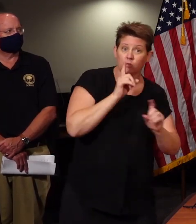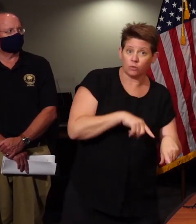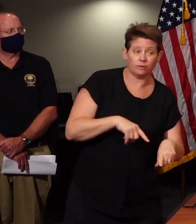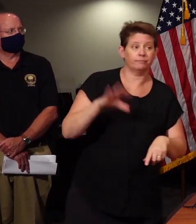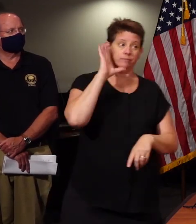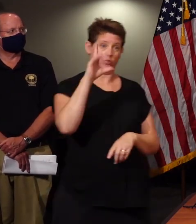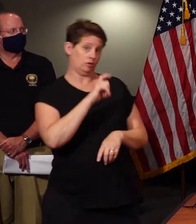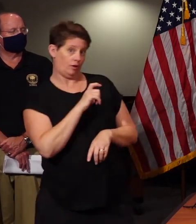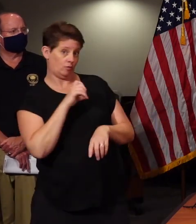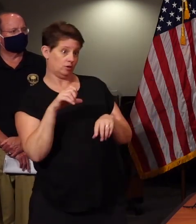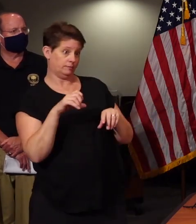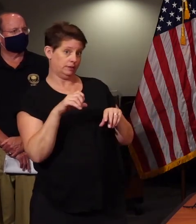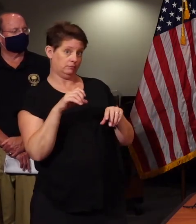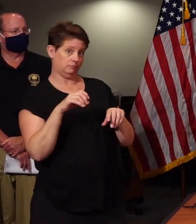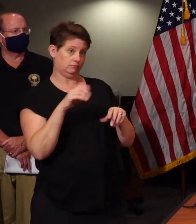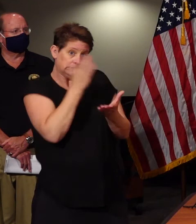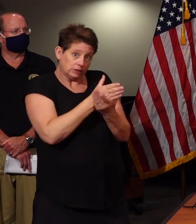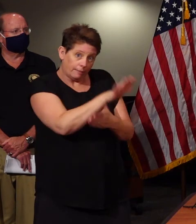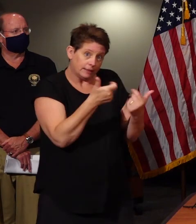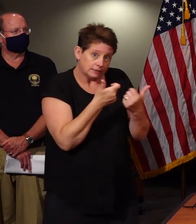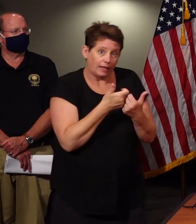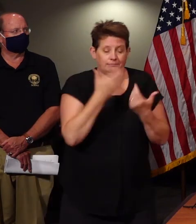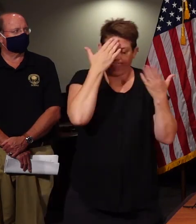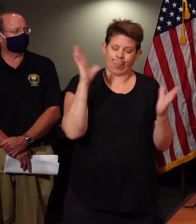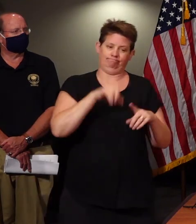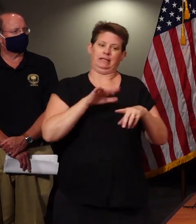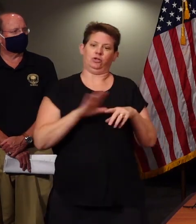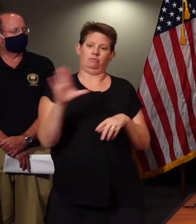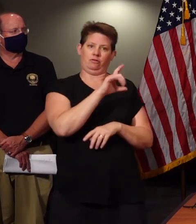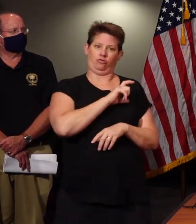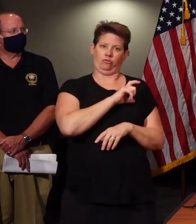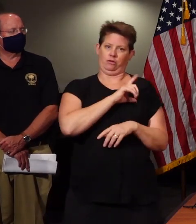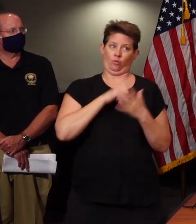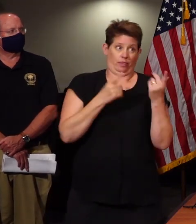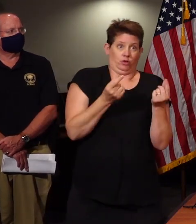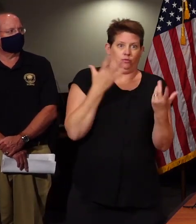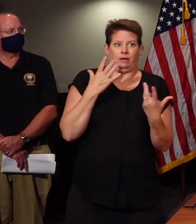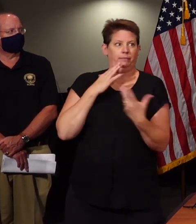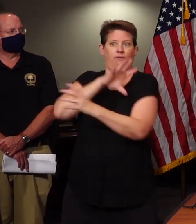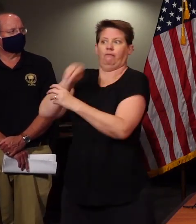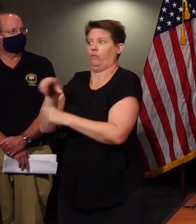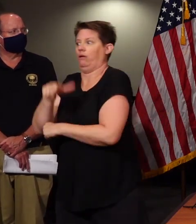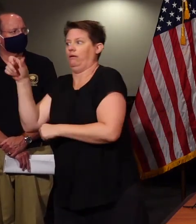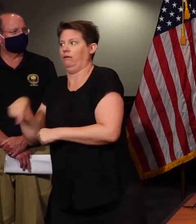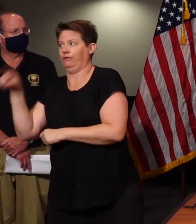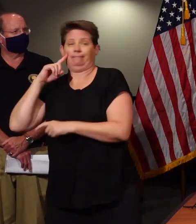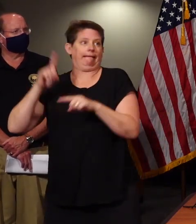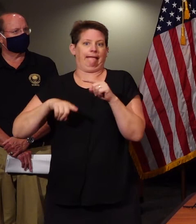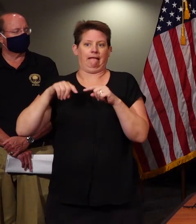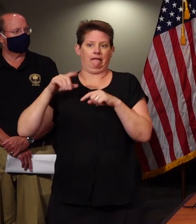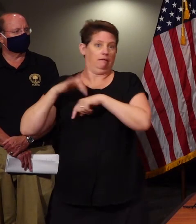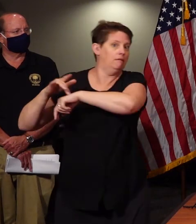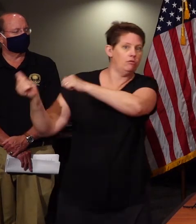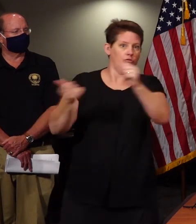be up to law enforcement. They might be breaking up other criminal activity. As I say, they can't be everywhere. But